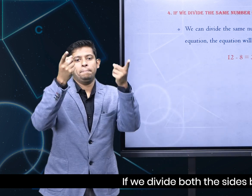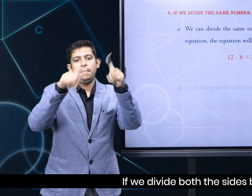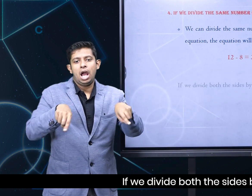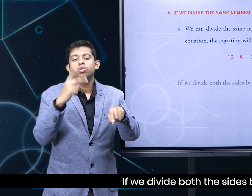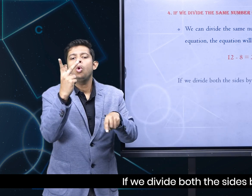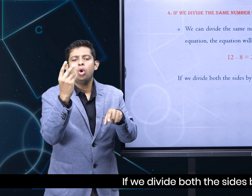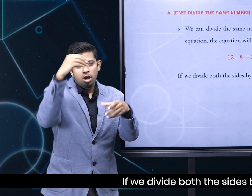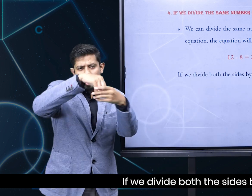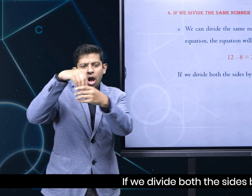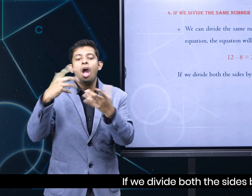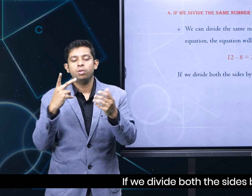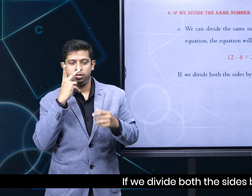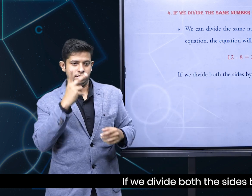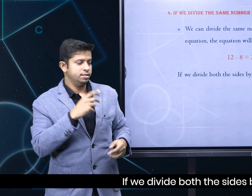we divide both the sides by 2,